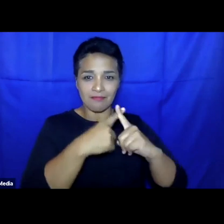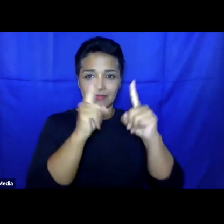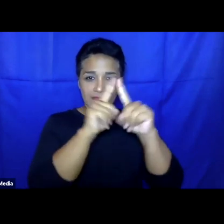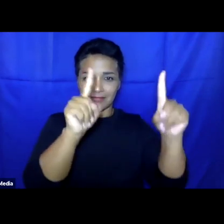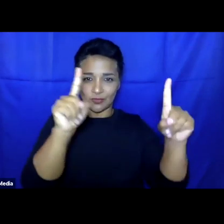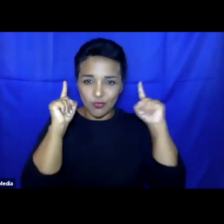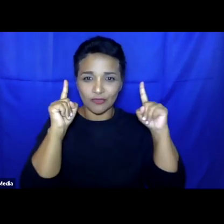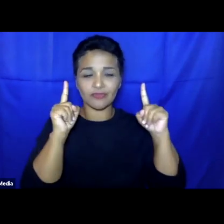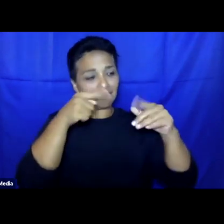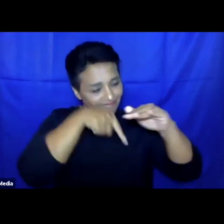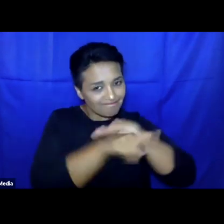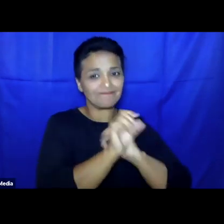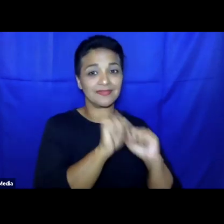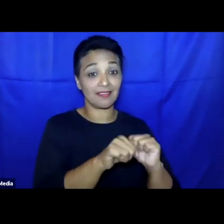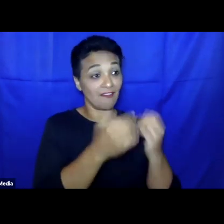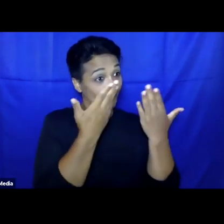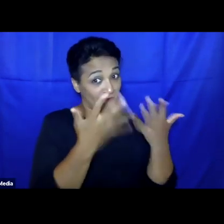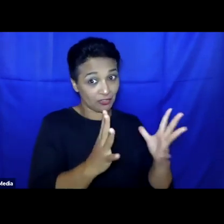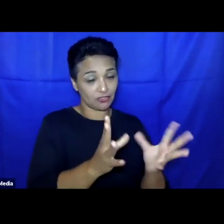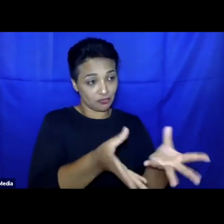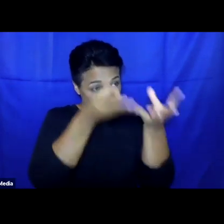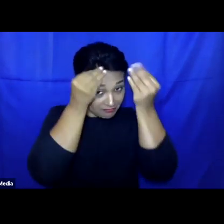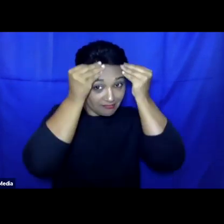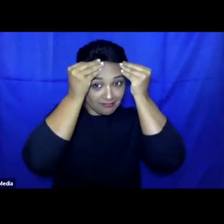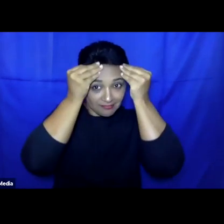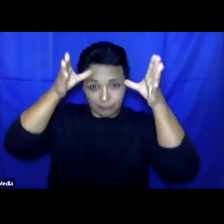very many people will go back to their home countries and